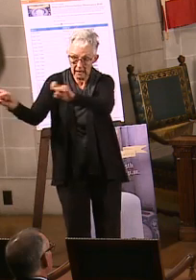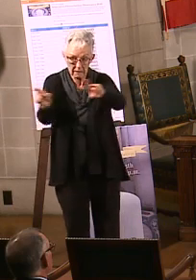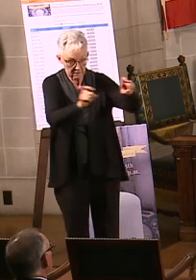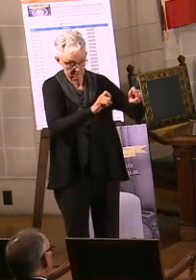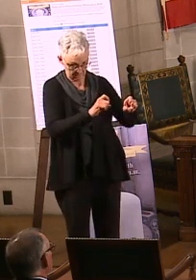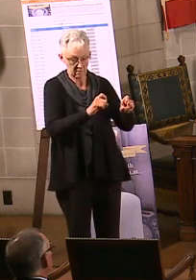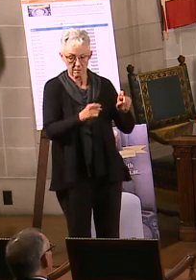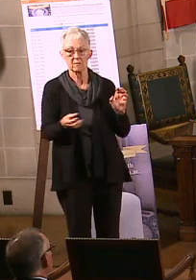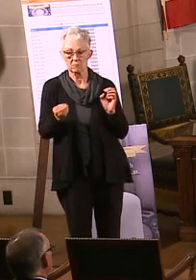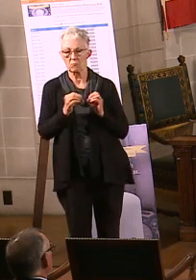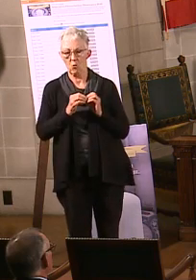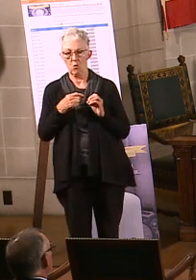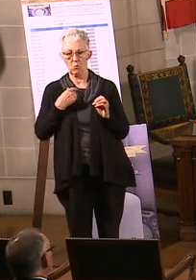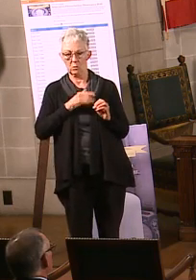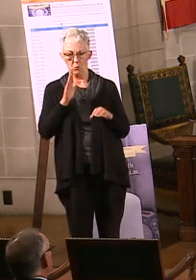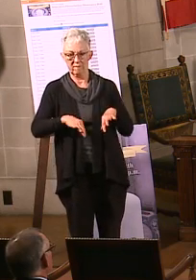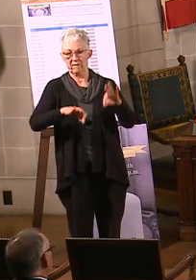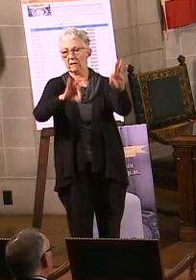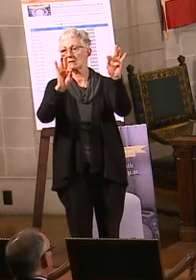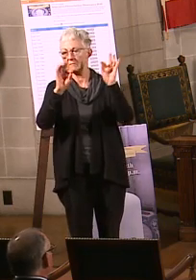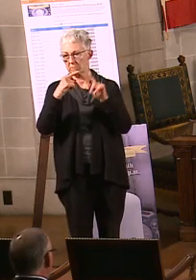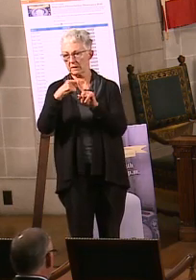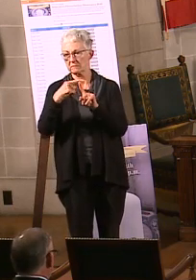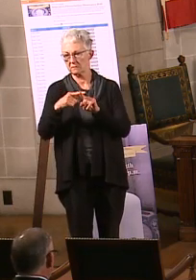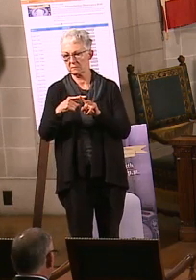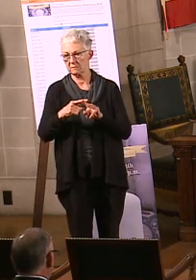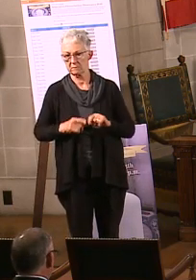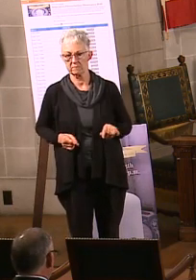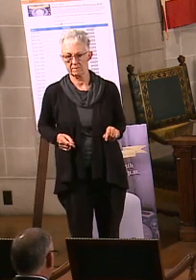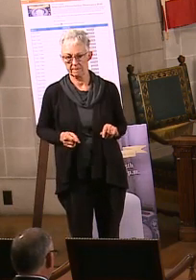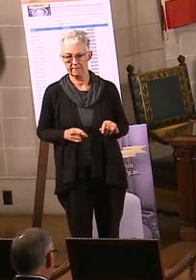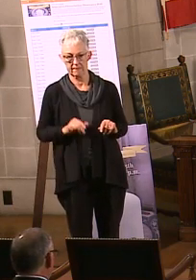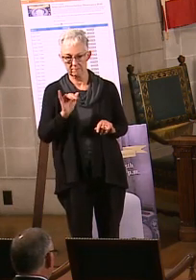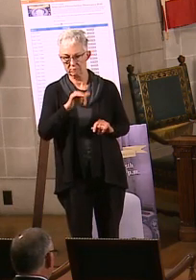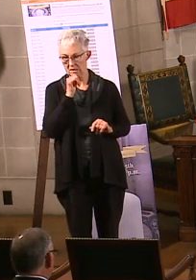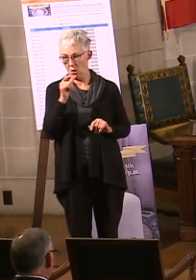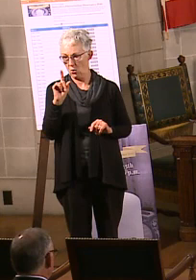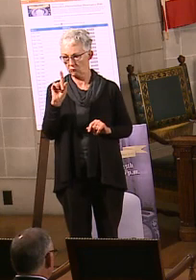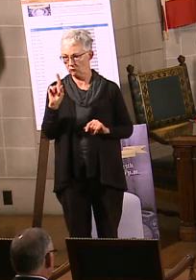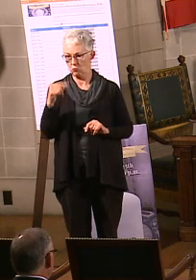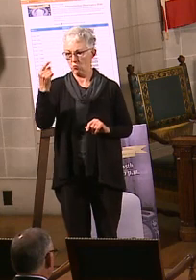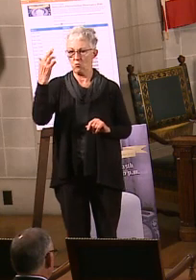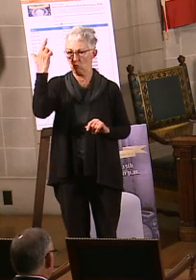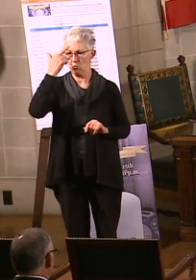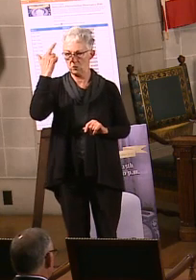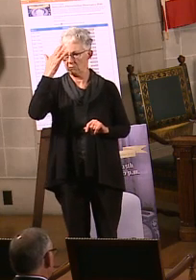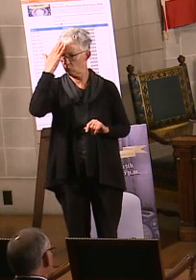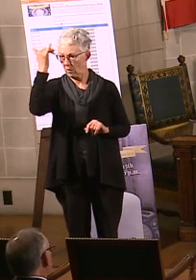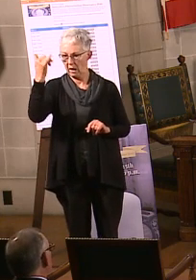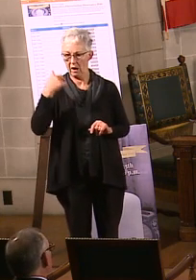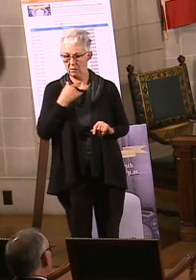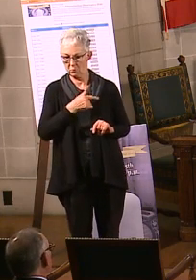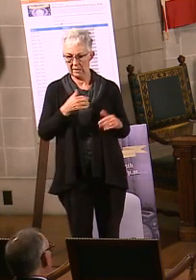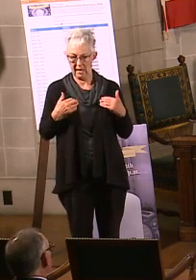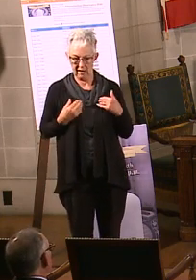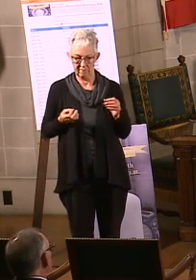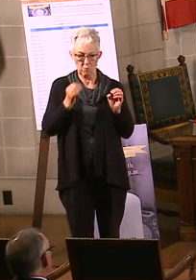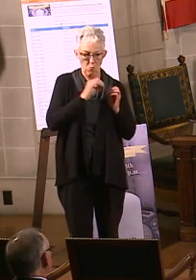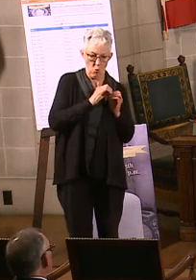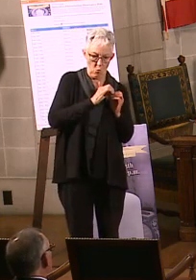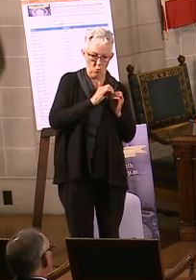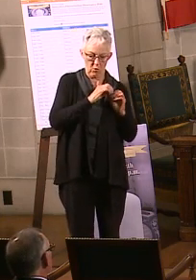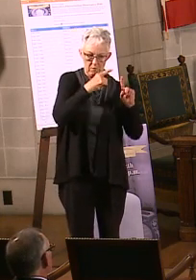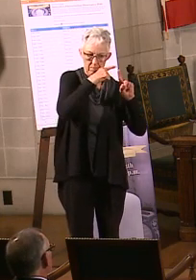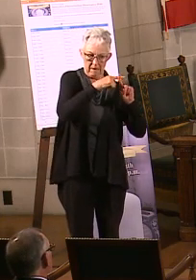back positive, right? We're going to find more people that are positive. Now, that's not the only reason why we're going to get more cases test positive, but that's one of